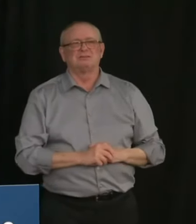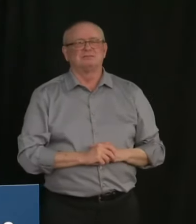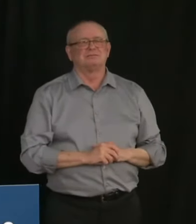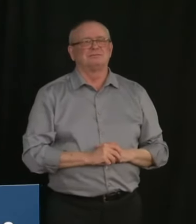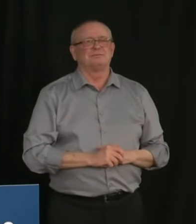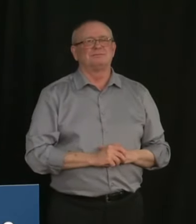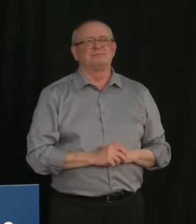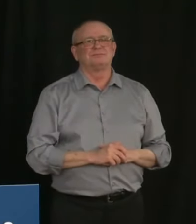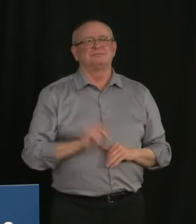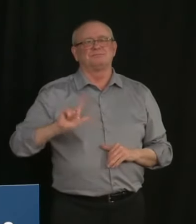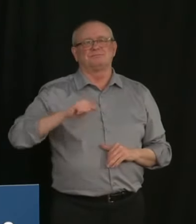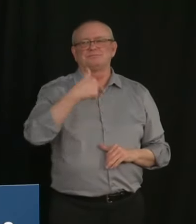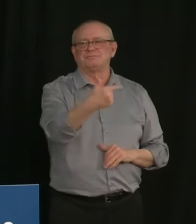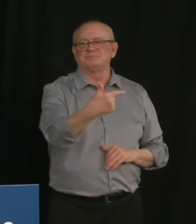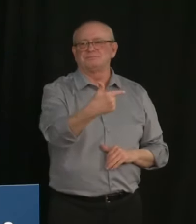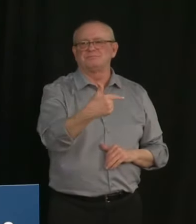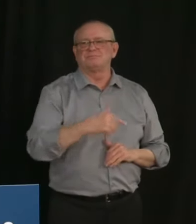caller, please?